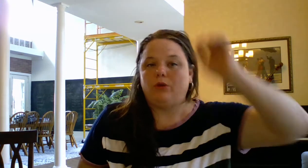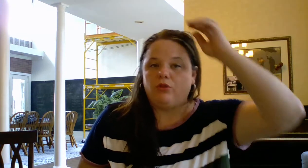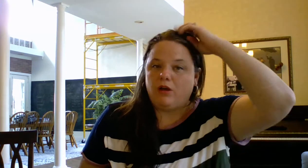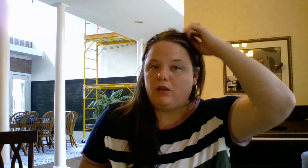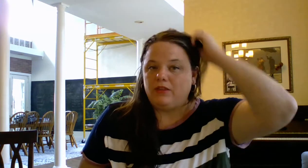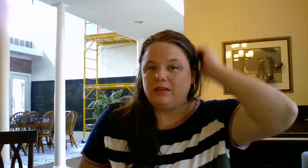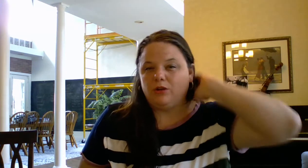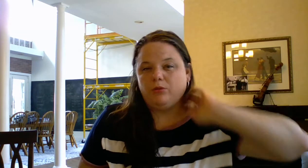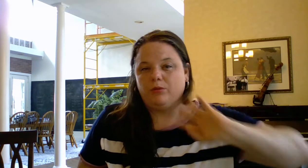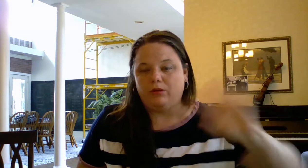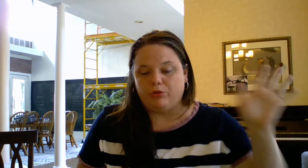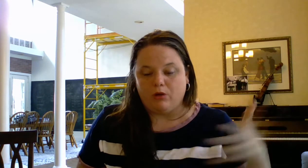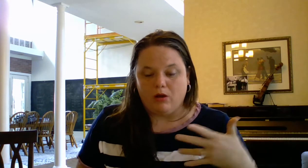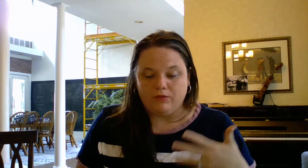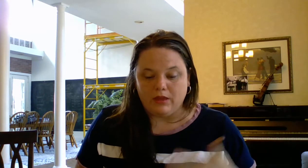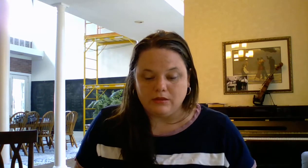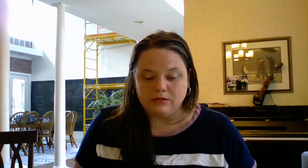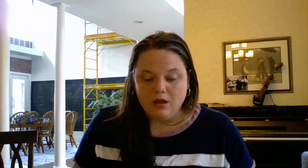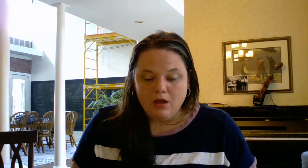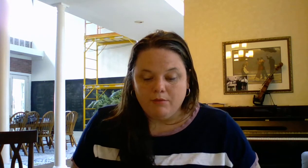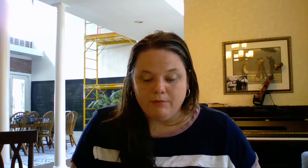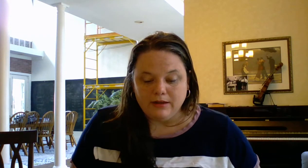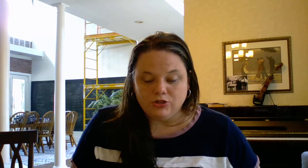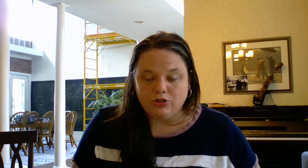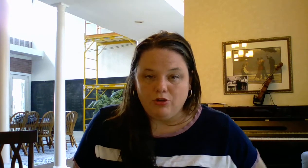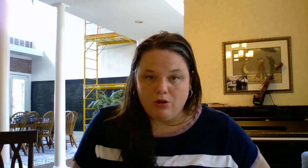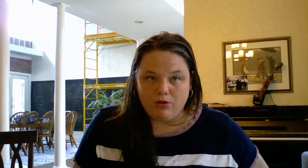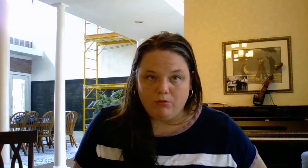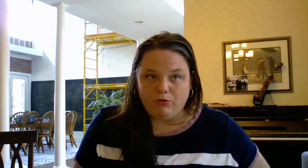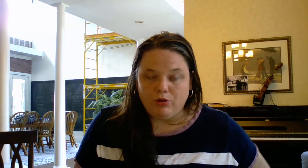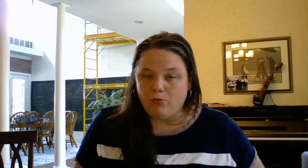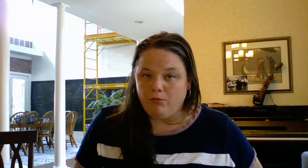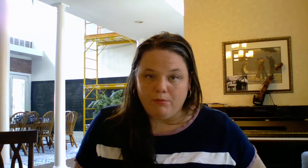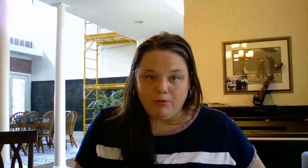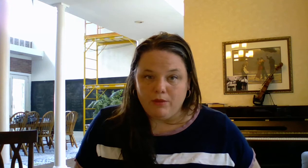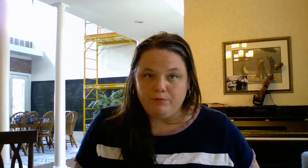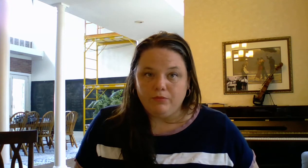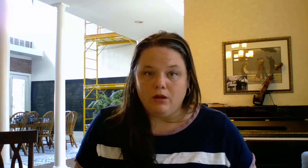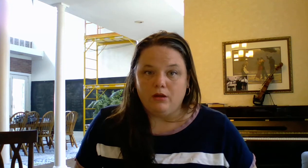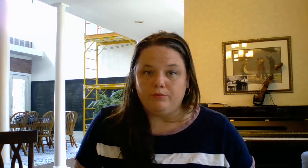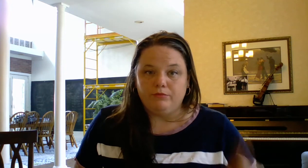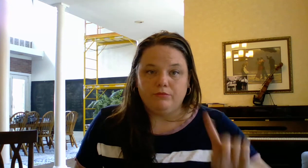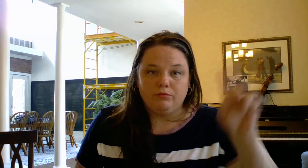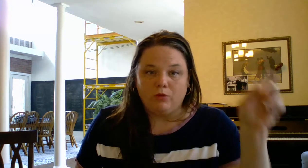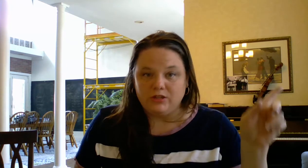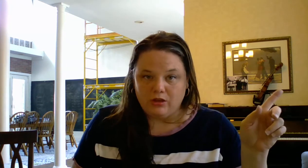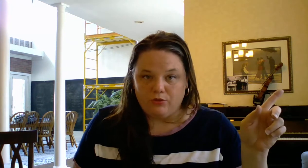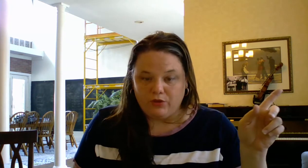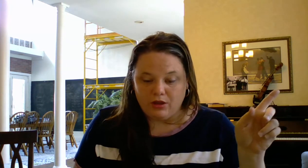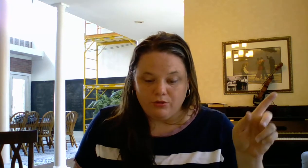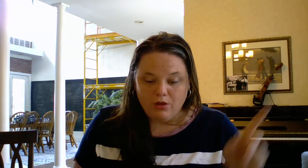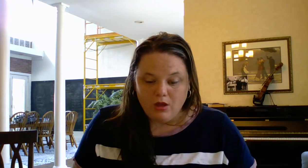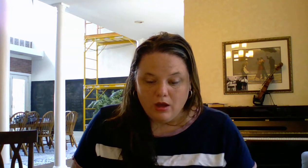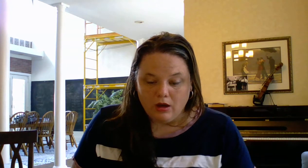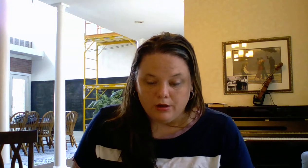of all of these, so I don't really want to go through all of these, but make sure you know them. If you don't remember them, watch the other video.